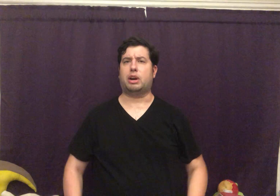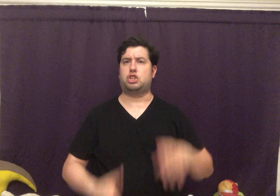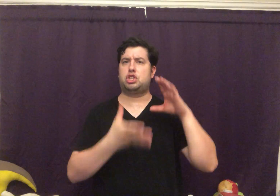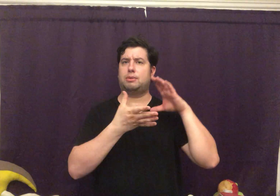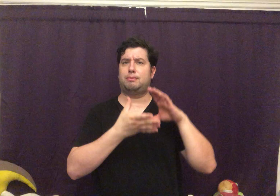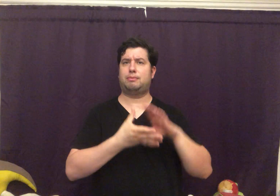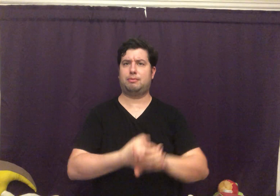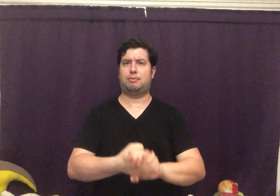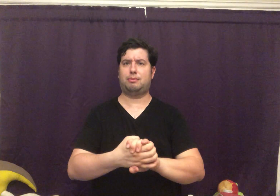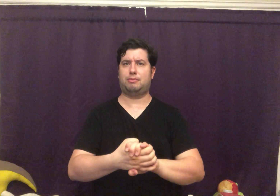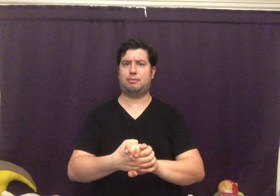Marriage.